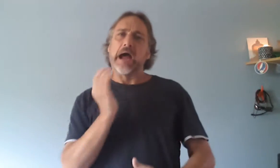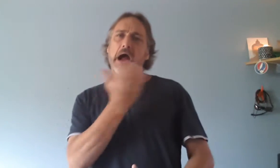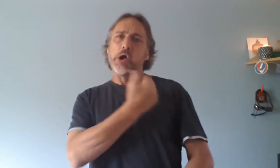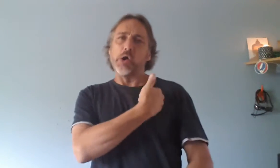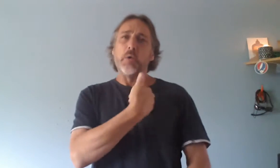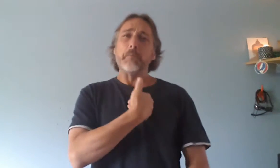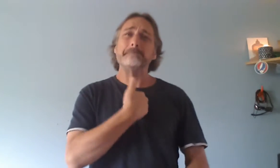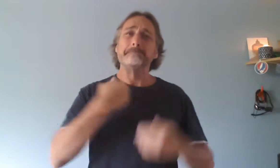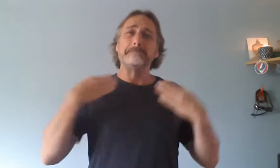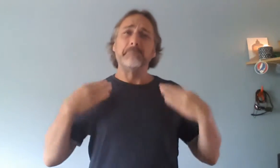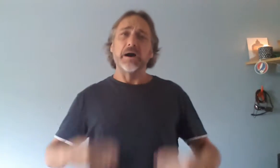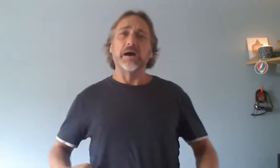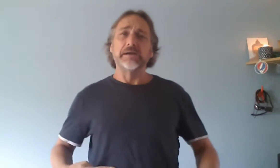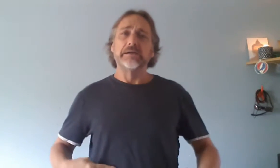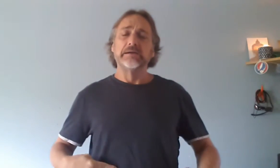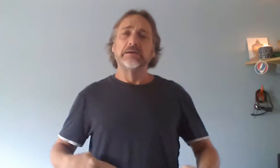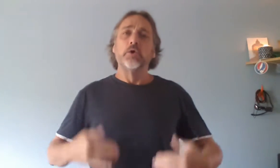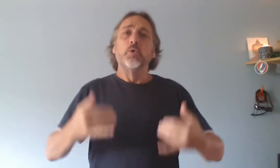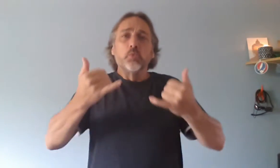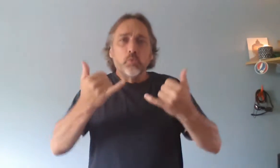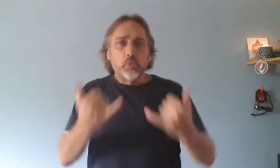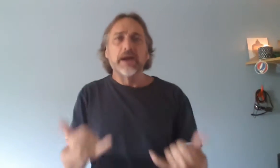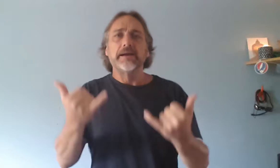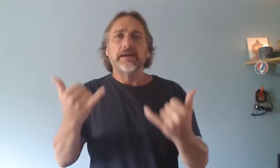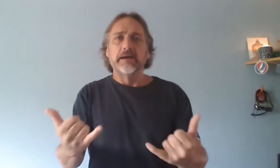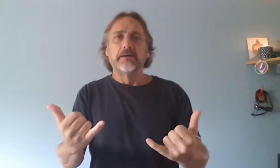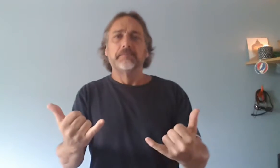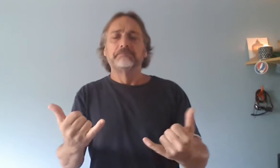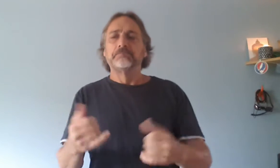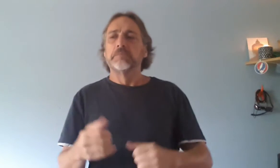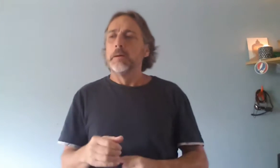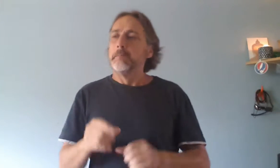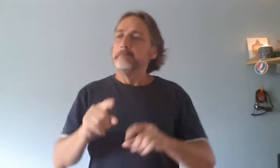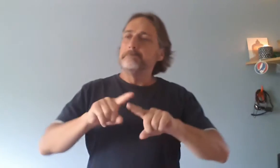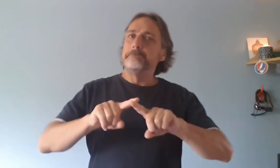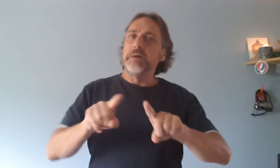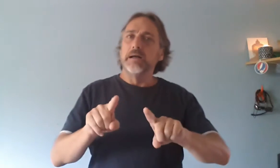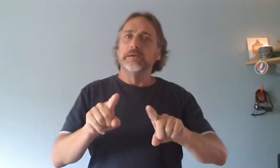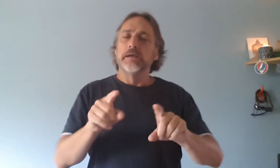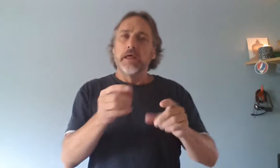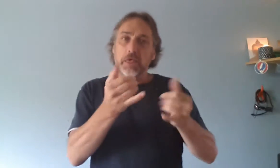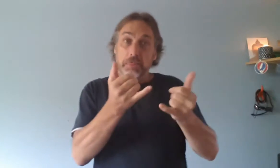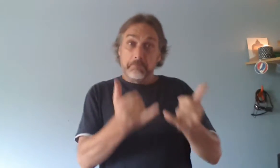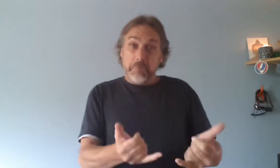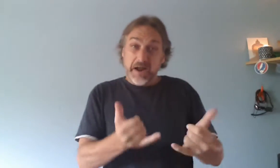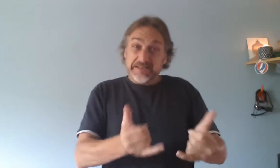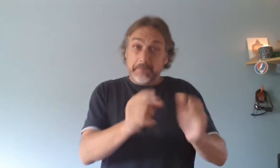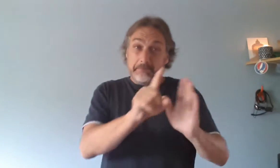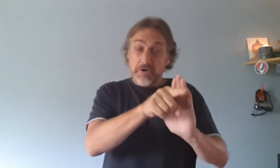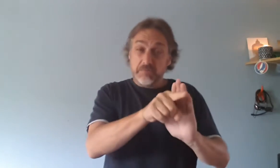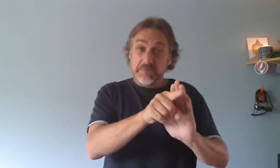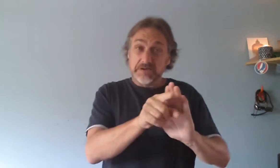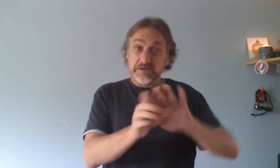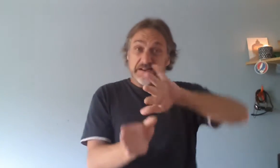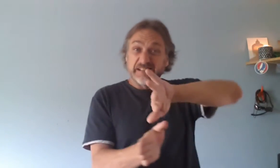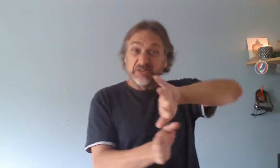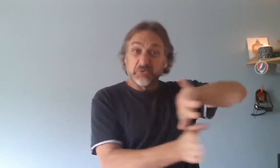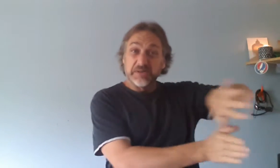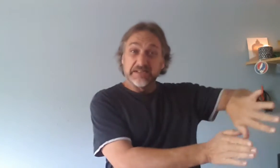communicate, is now. And yet the present moment gets completely squeezed out by all of our preoccupation with the future and the